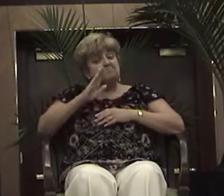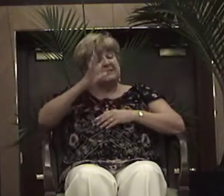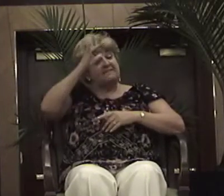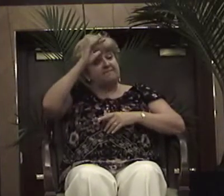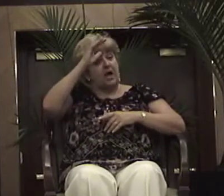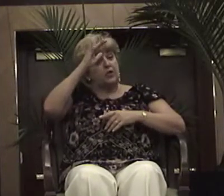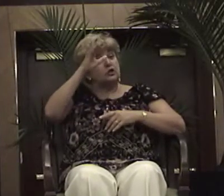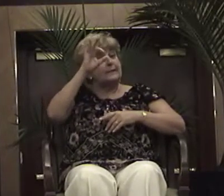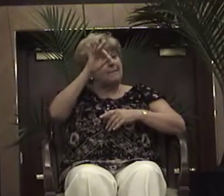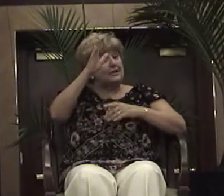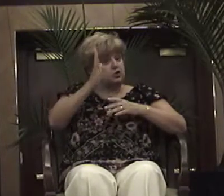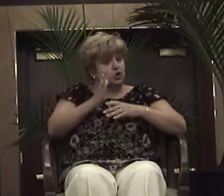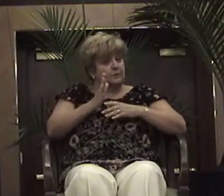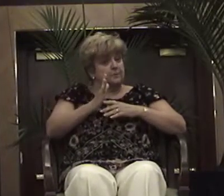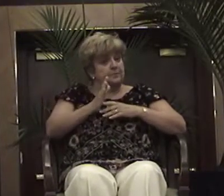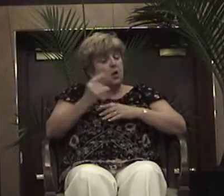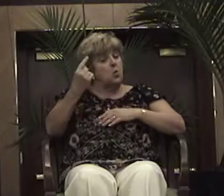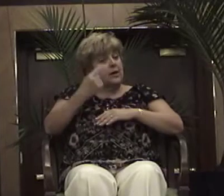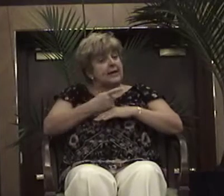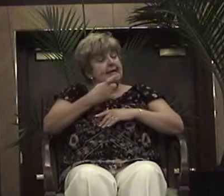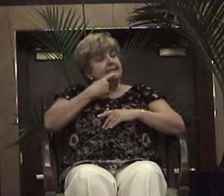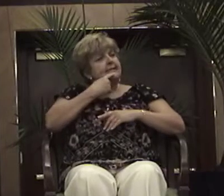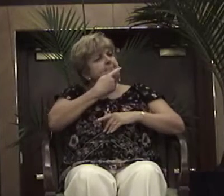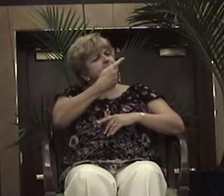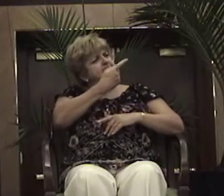And he said to his dad one day, "When can we talk about me driving the car?"